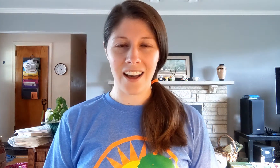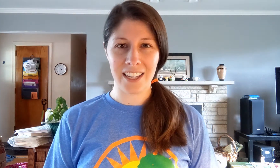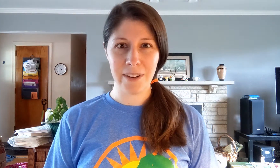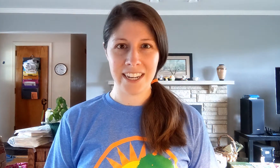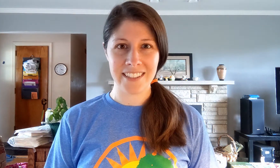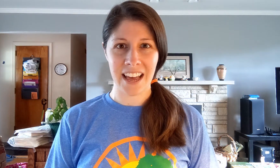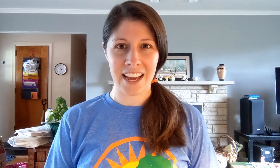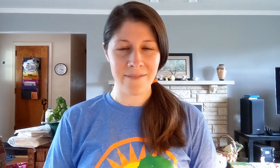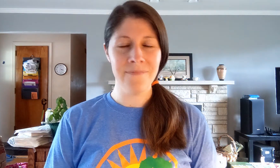Give me a nice sigh.